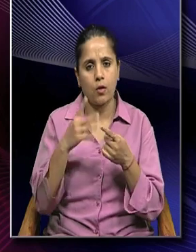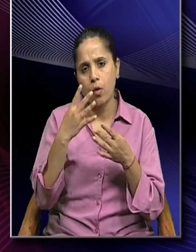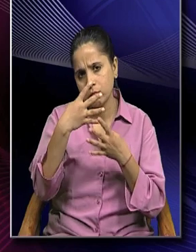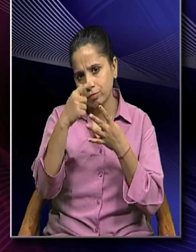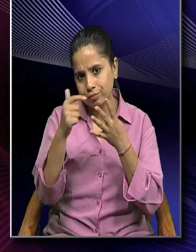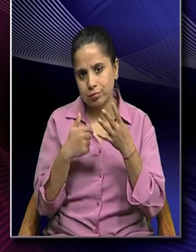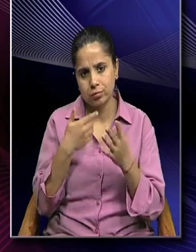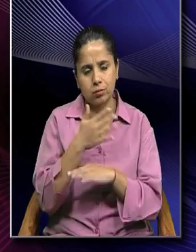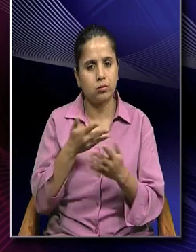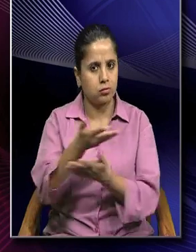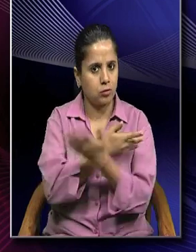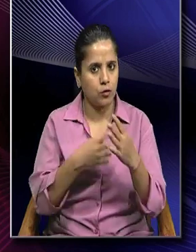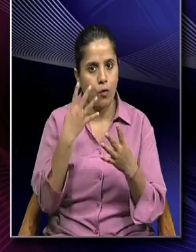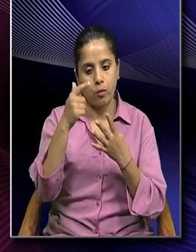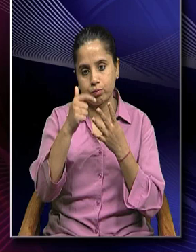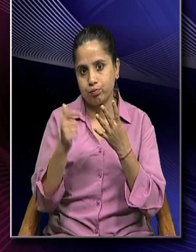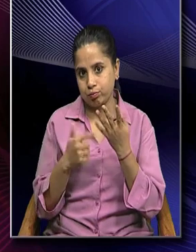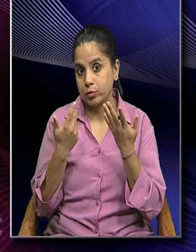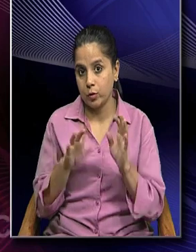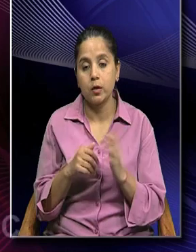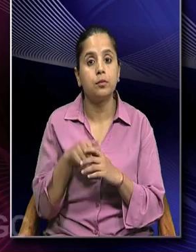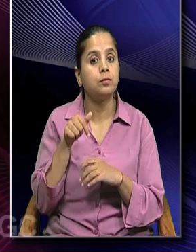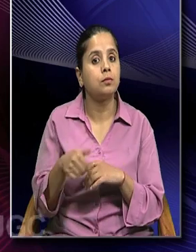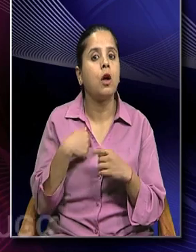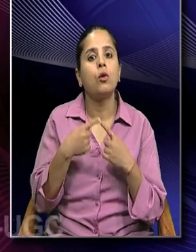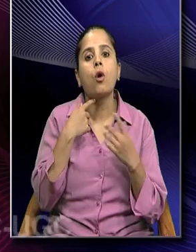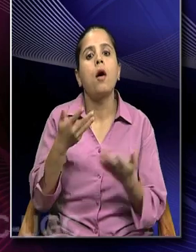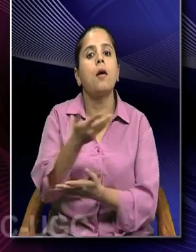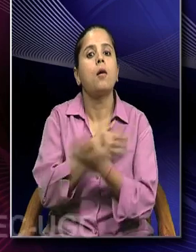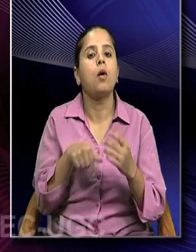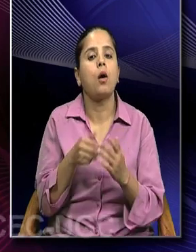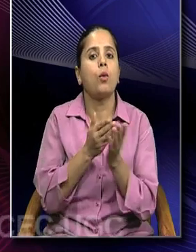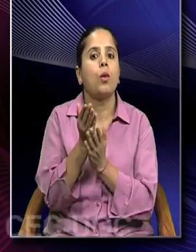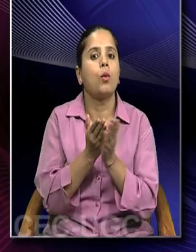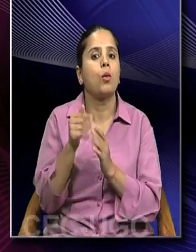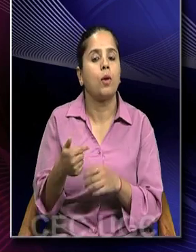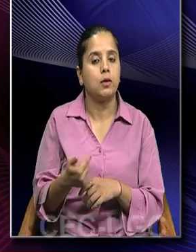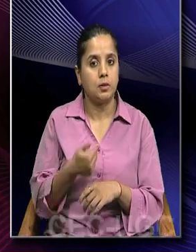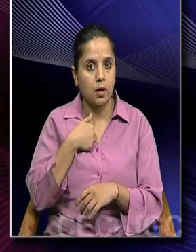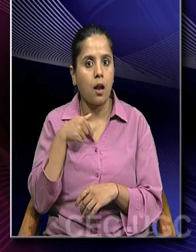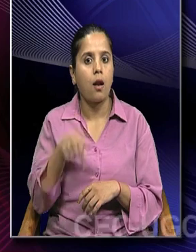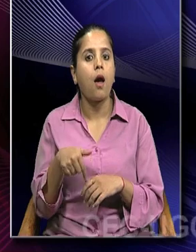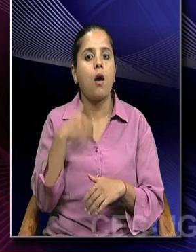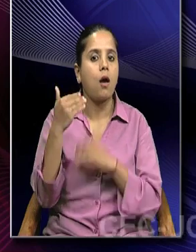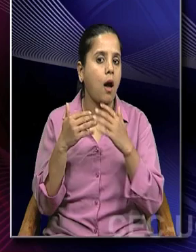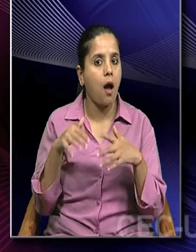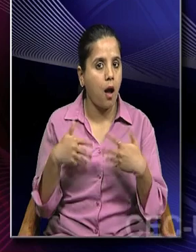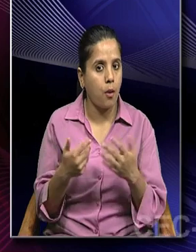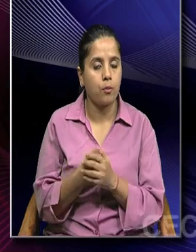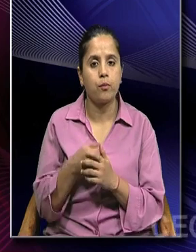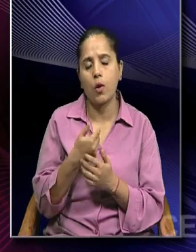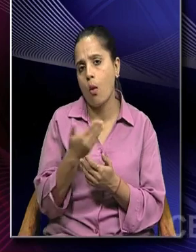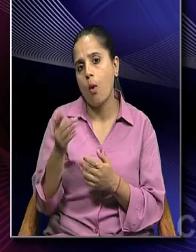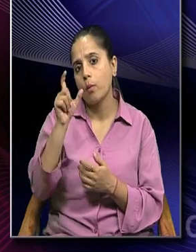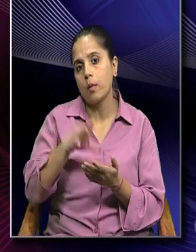discussed about these 4 phases where we talked about the way the self is being developed. So, every